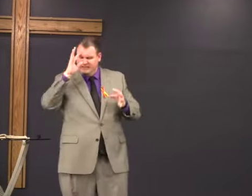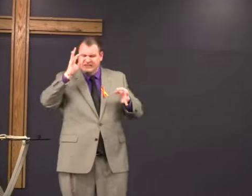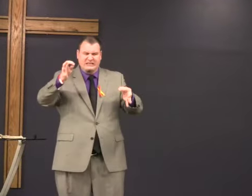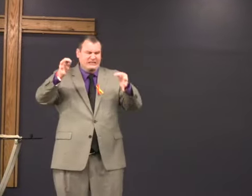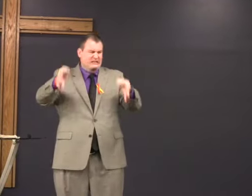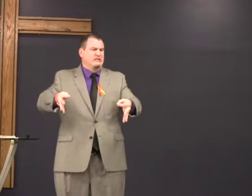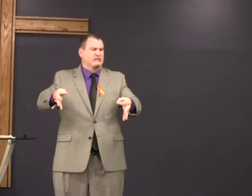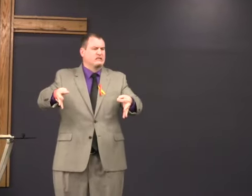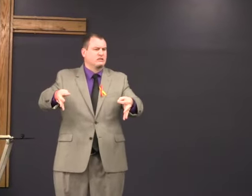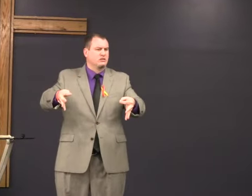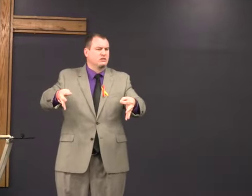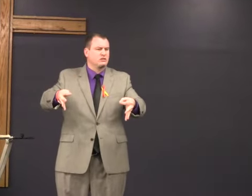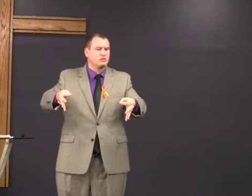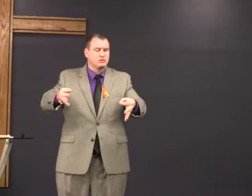and make a plan.